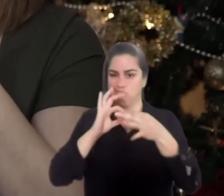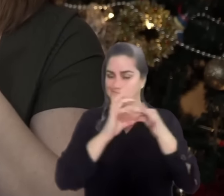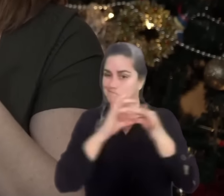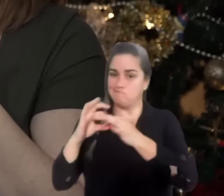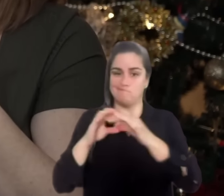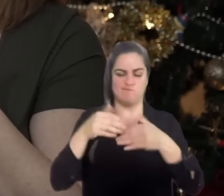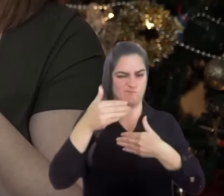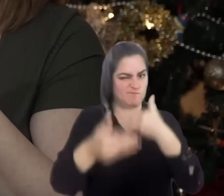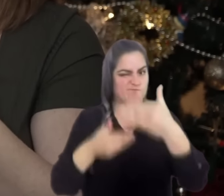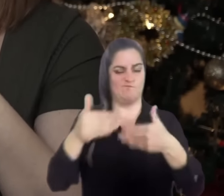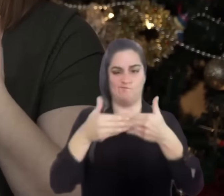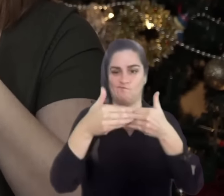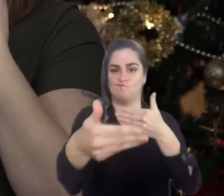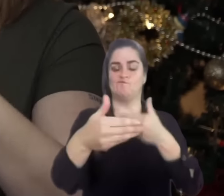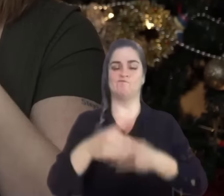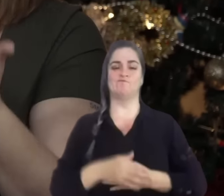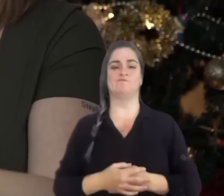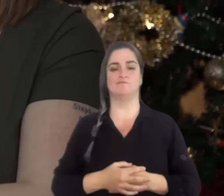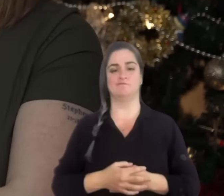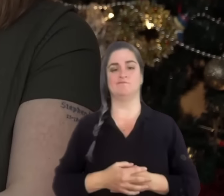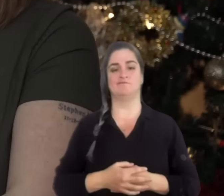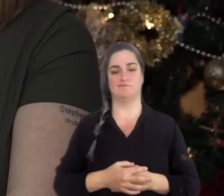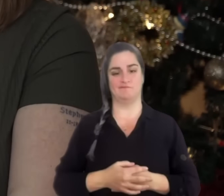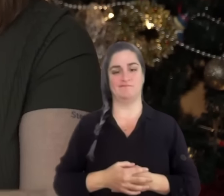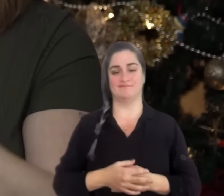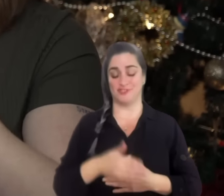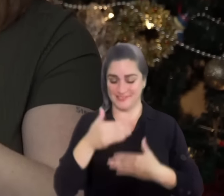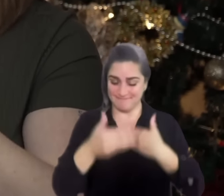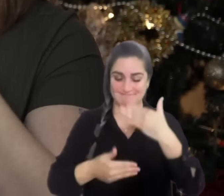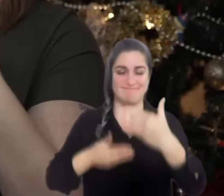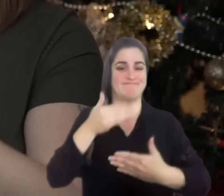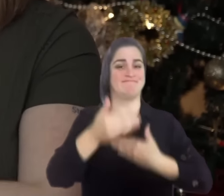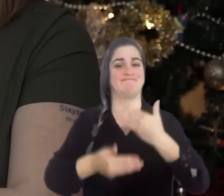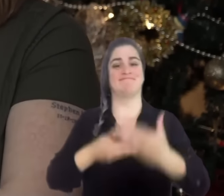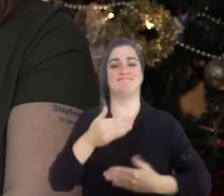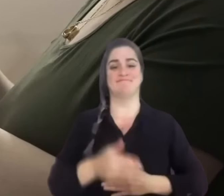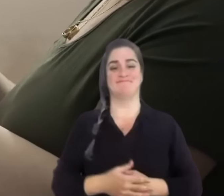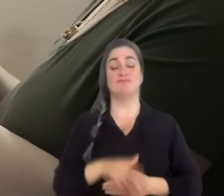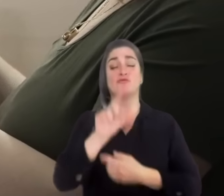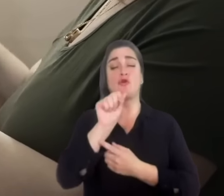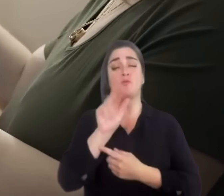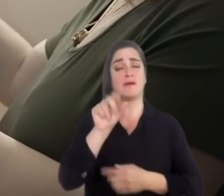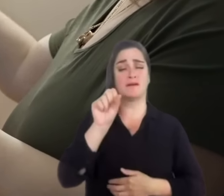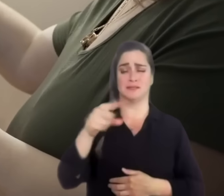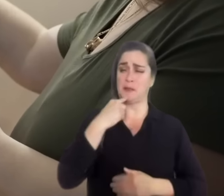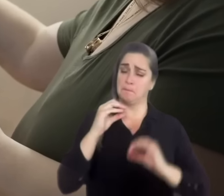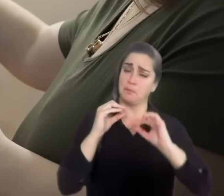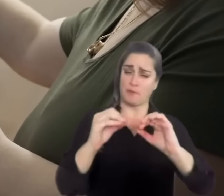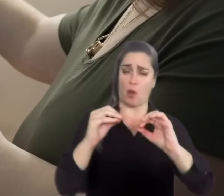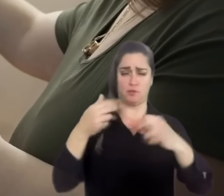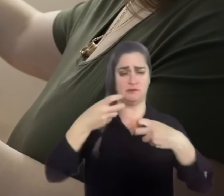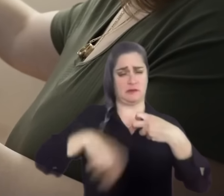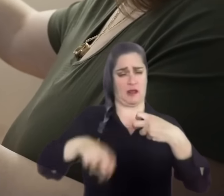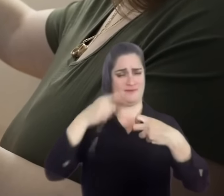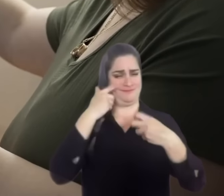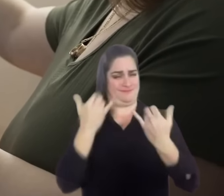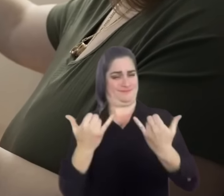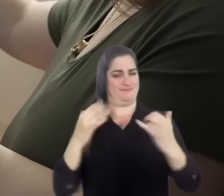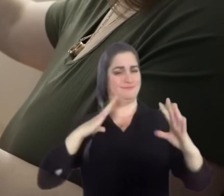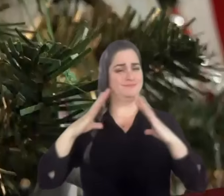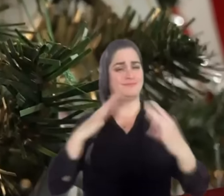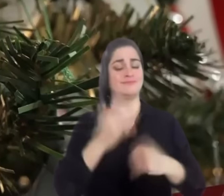work together and really work to improve it. We need to move on from here. MEGAN But moving on is difficult, especially